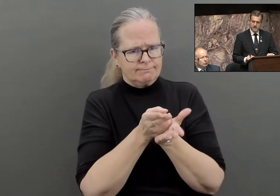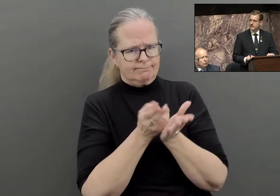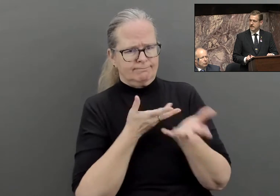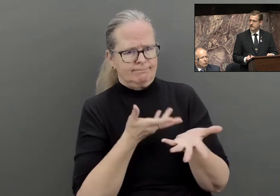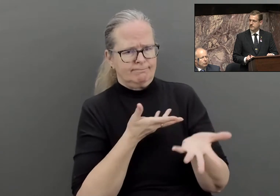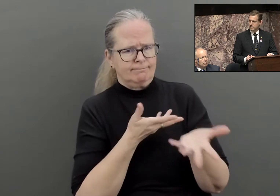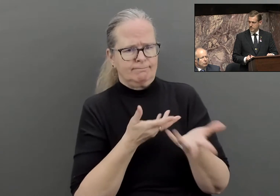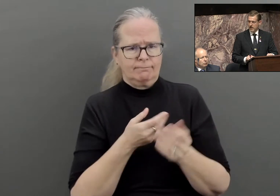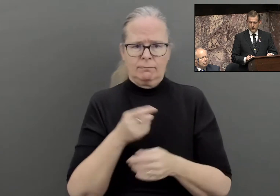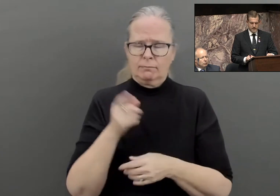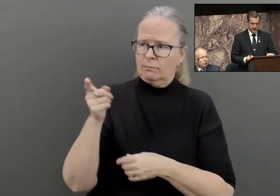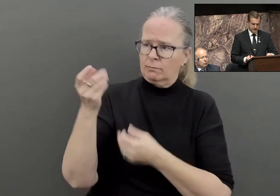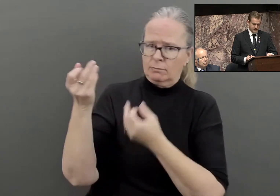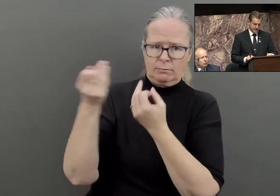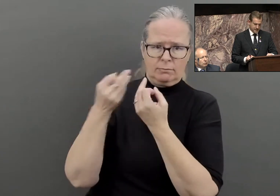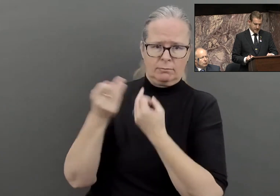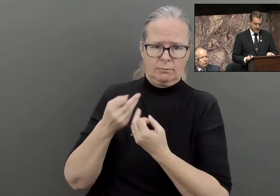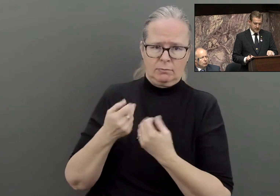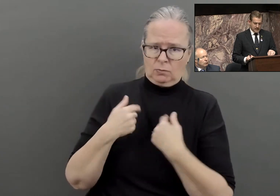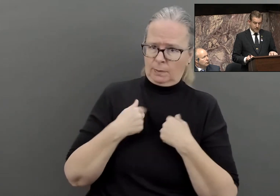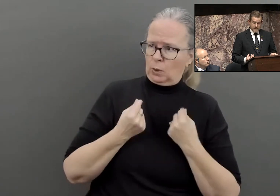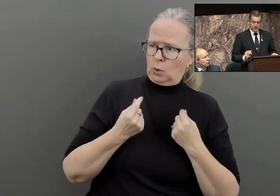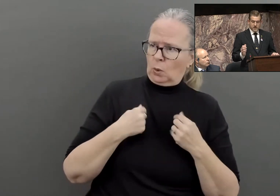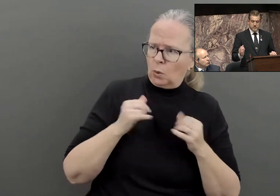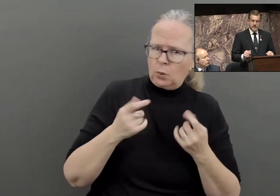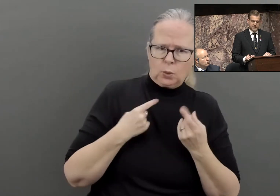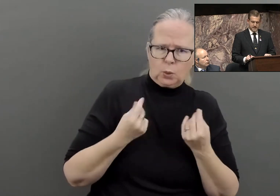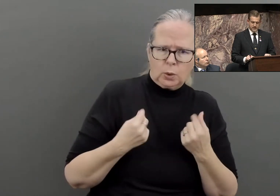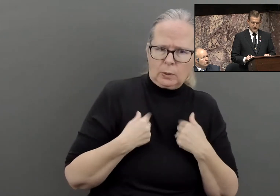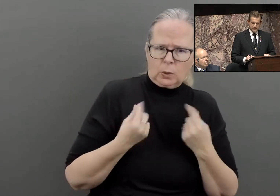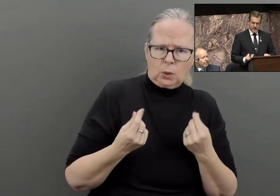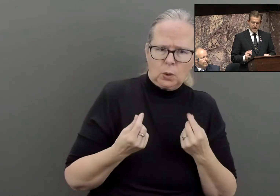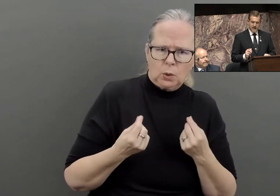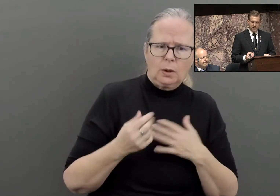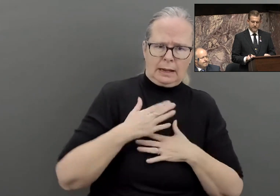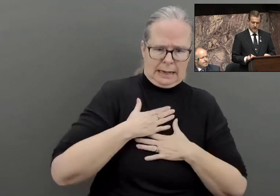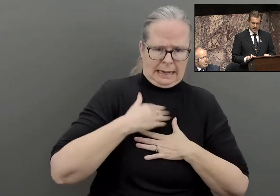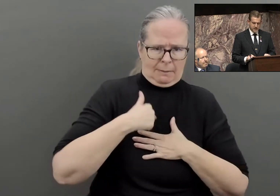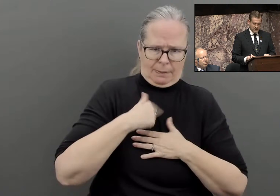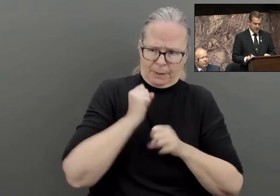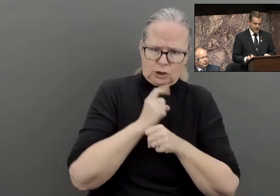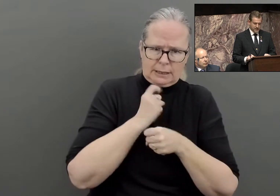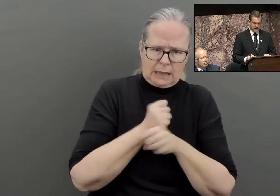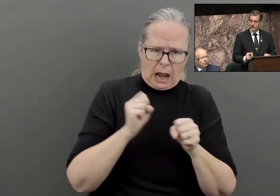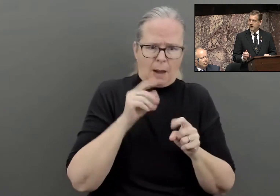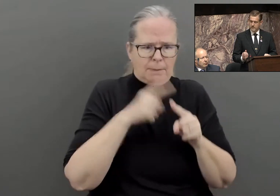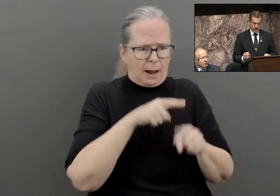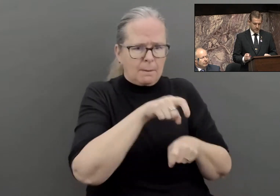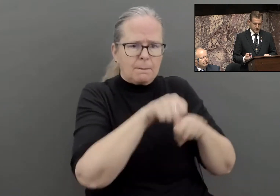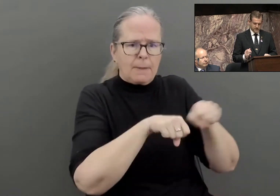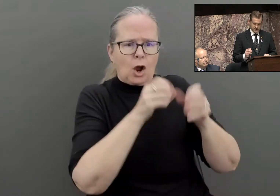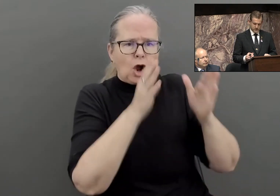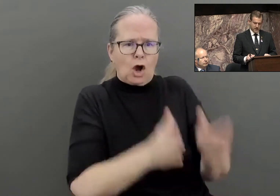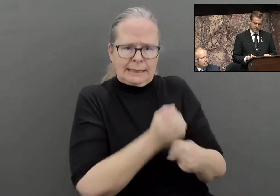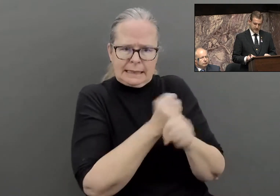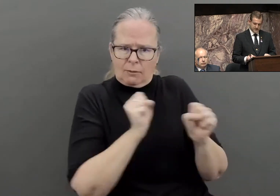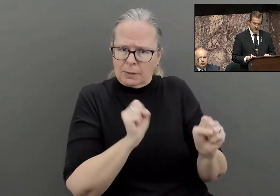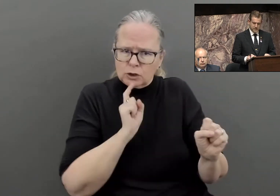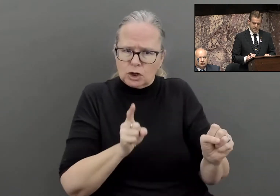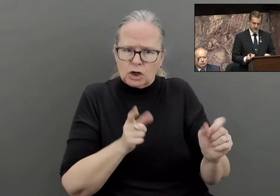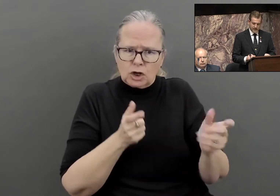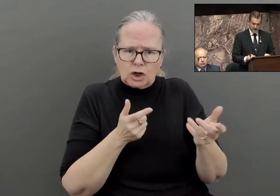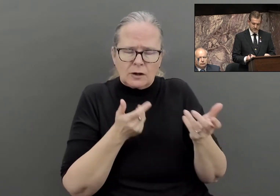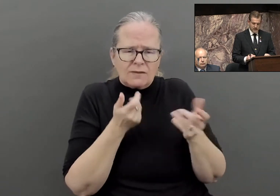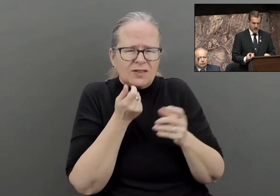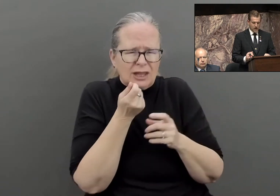that of the cyclists was prioritized. And within mere minutes, despite the heavy Friday traffic, the fire department, Victoria Police,